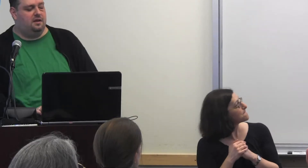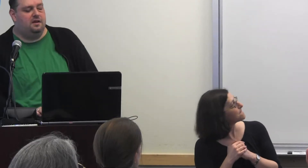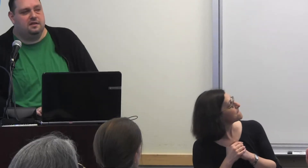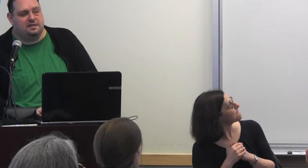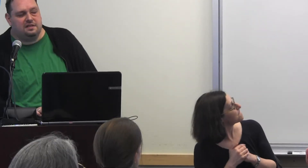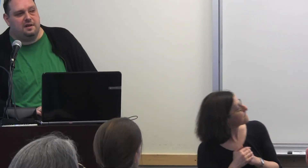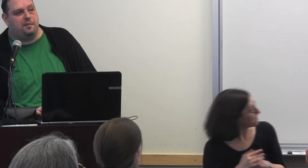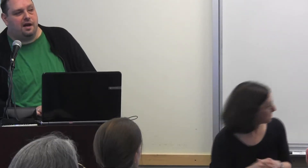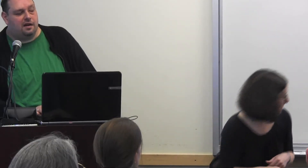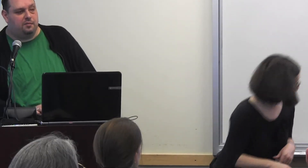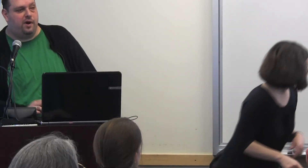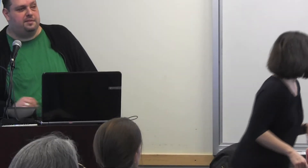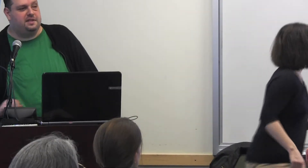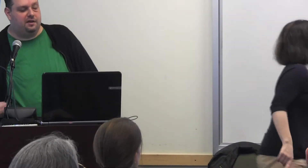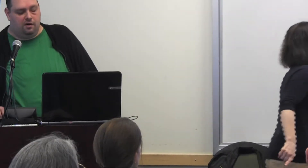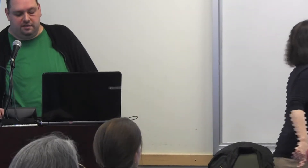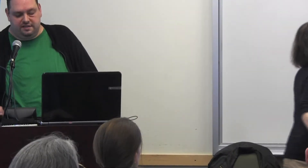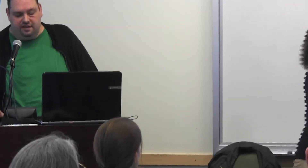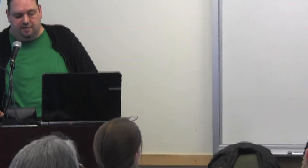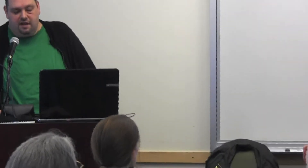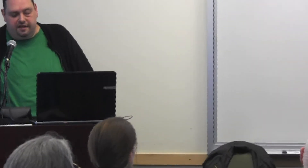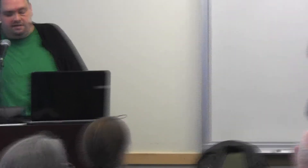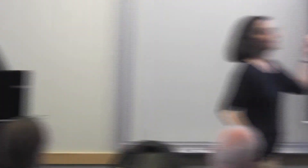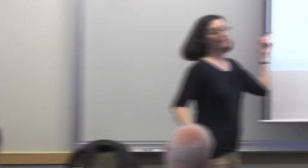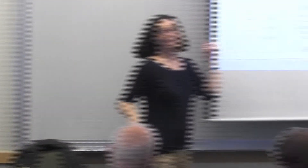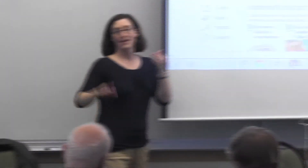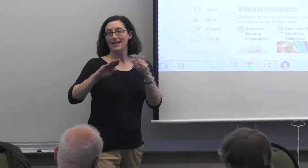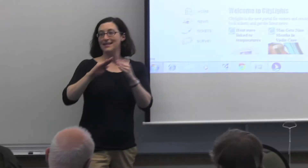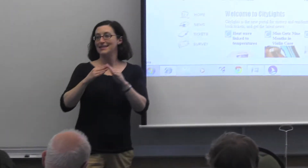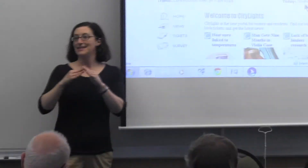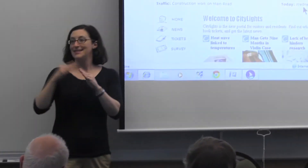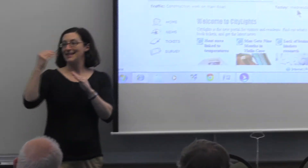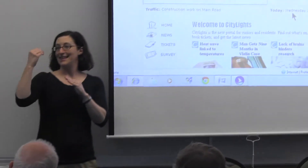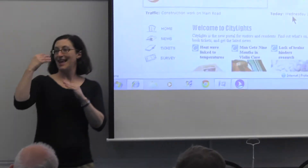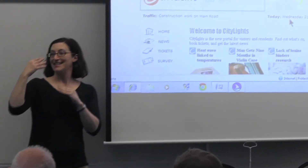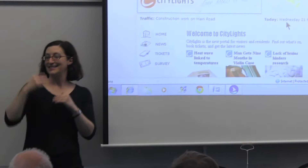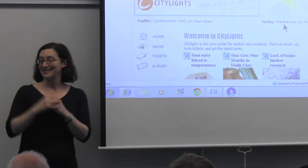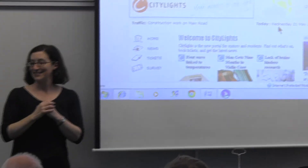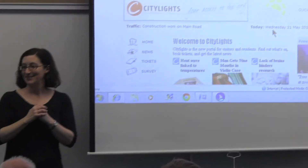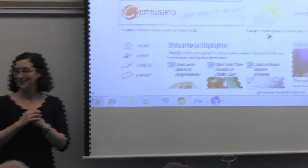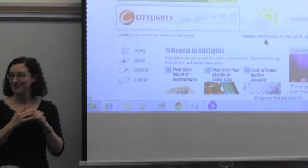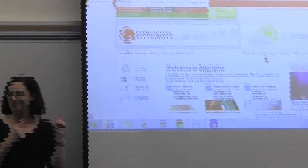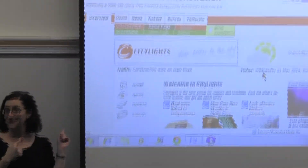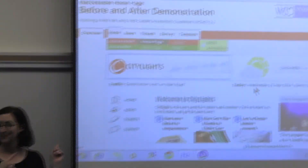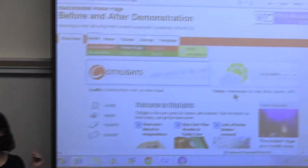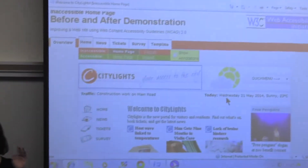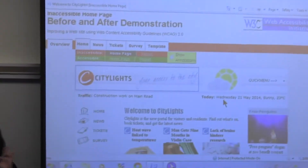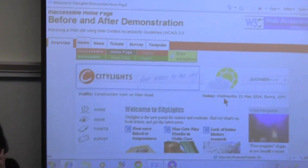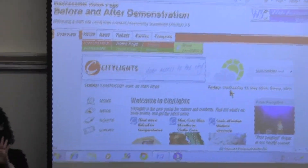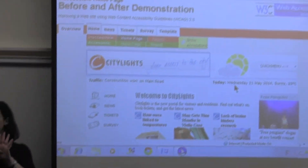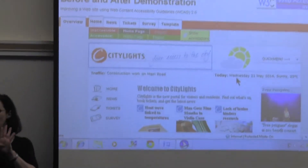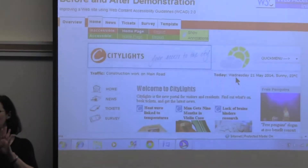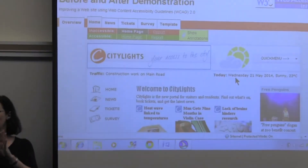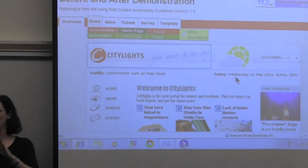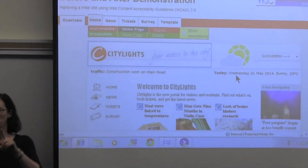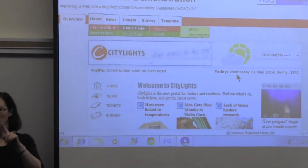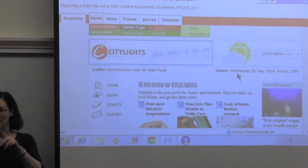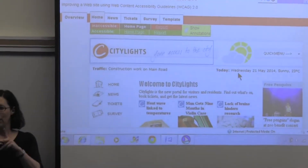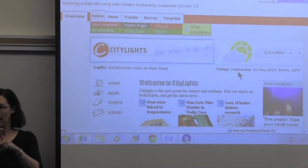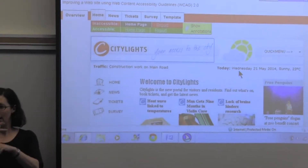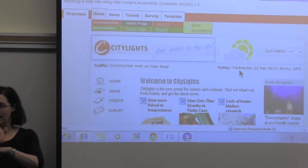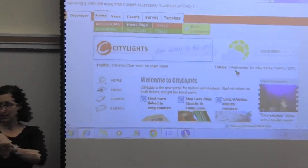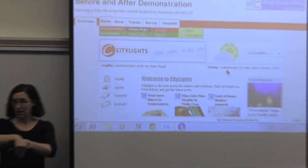leaving menu. This is a mock-up website called City Lights. And we are going to present two different versions tonight. One